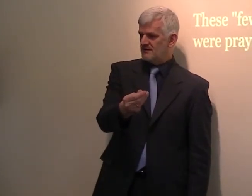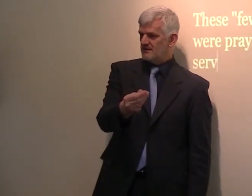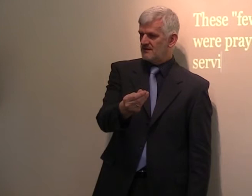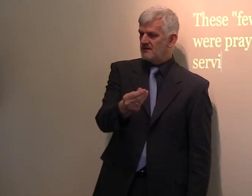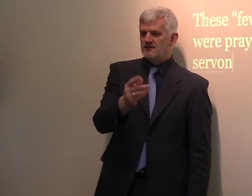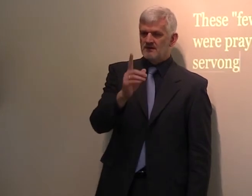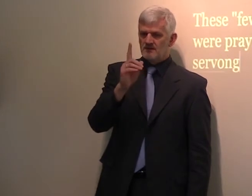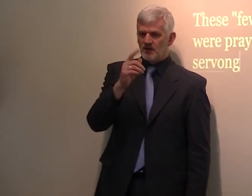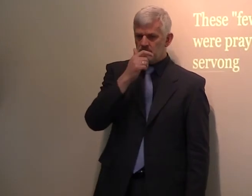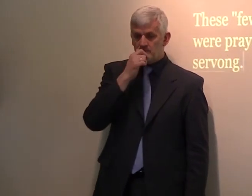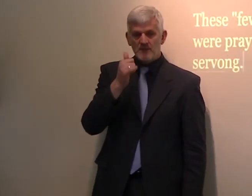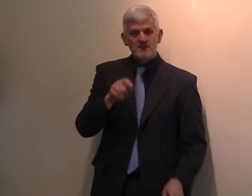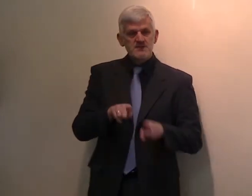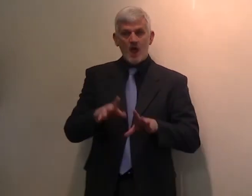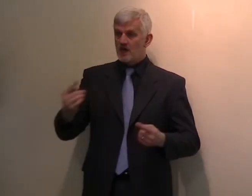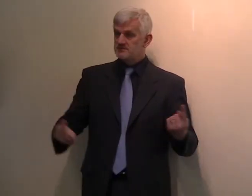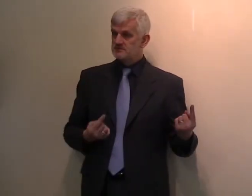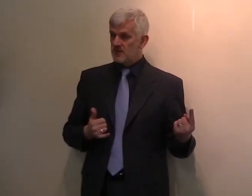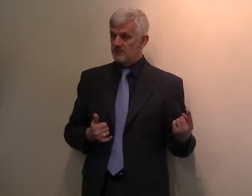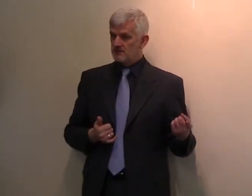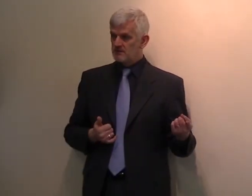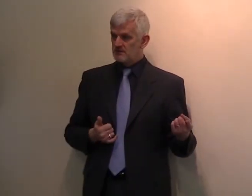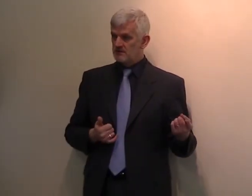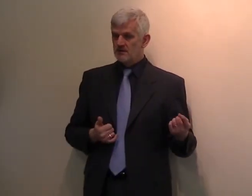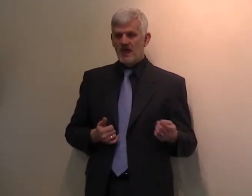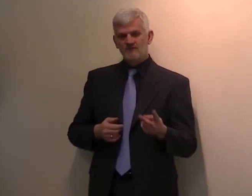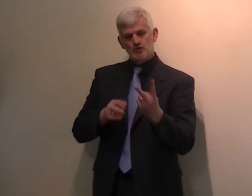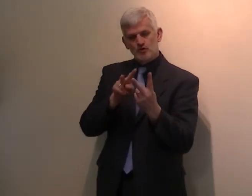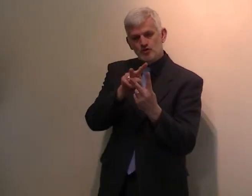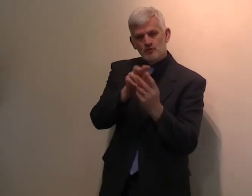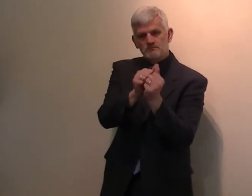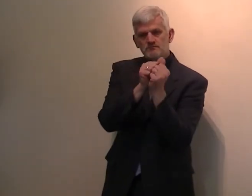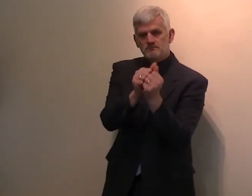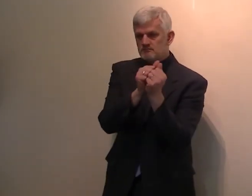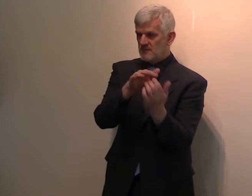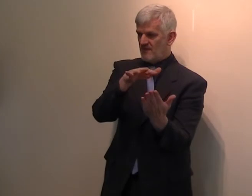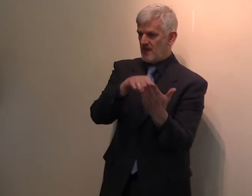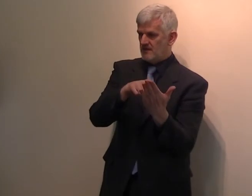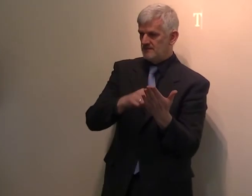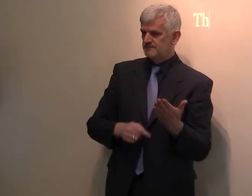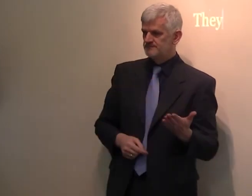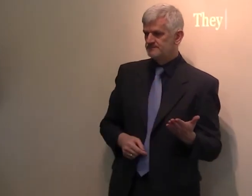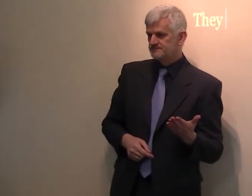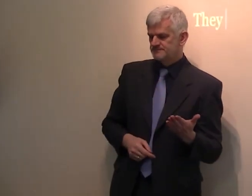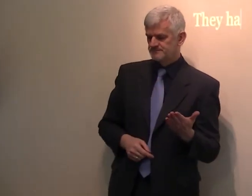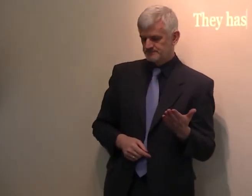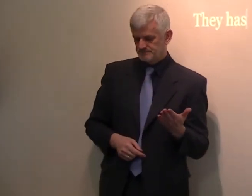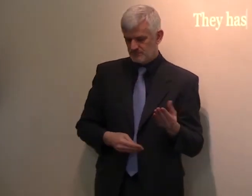this could qualify each one of us, the two qualities are there to describe them. I have to go really very quickly because of time's